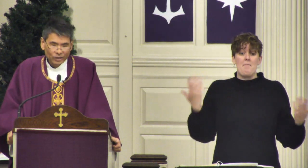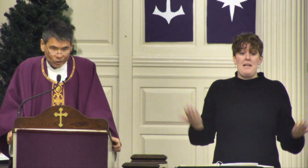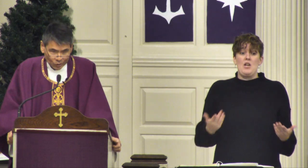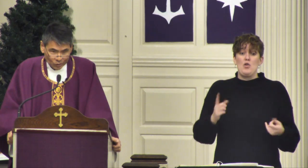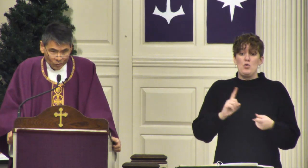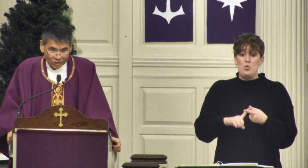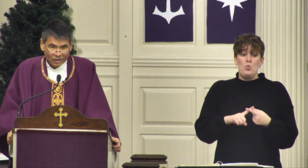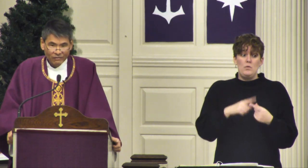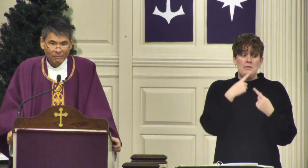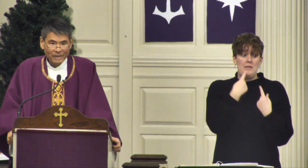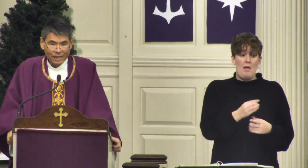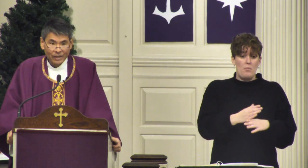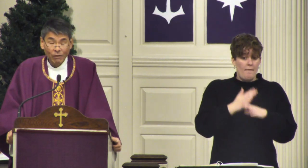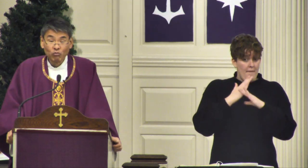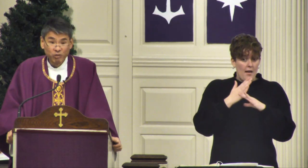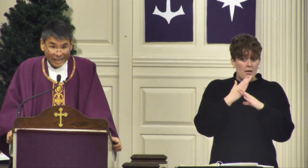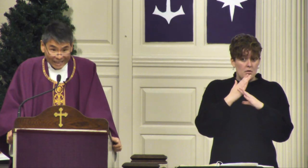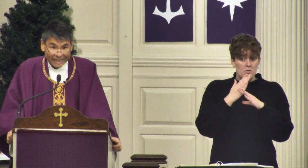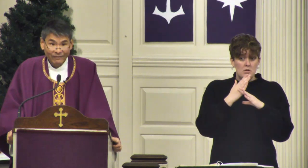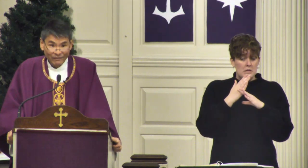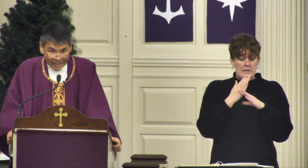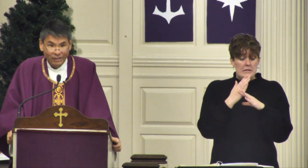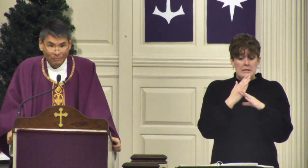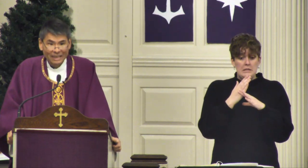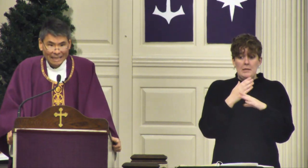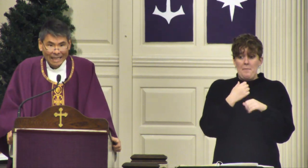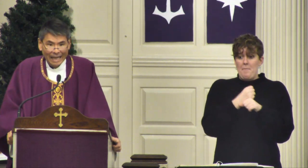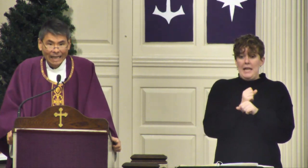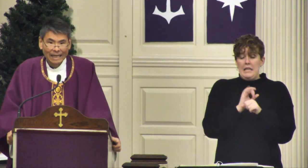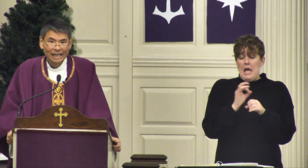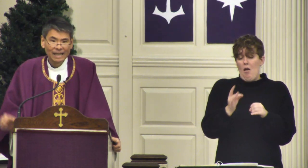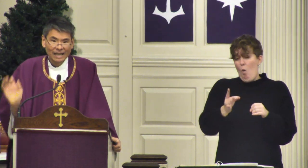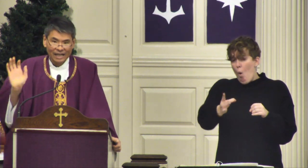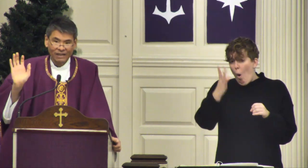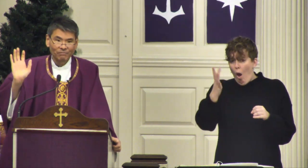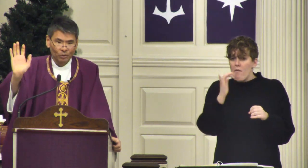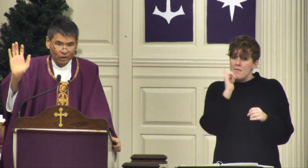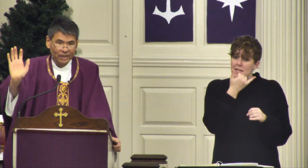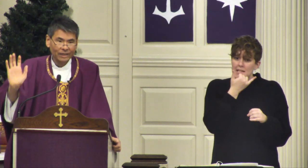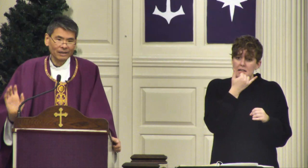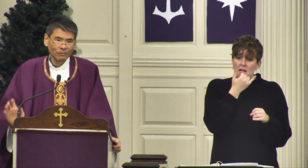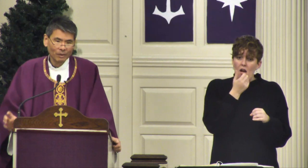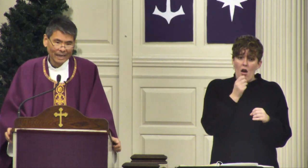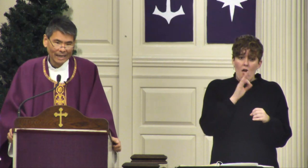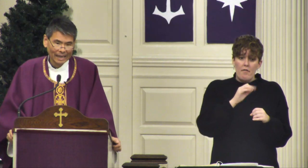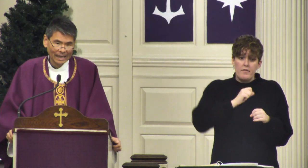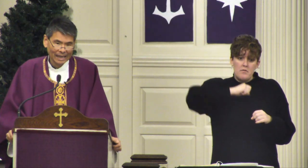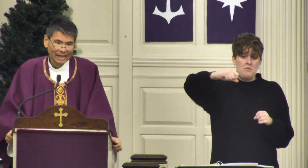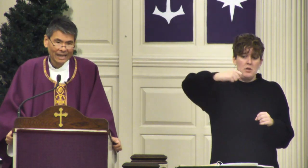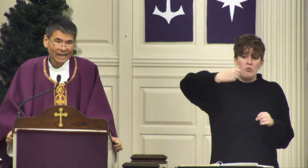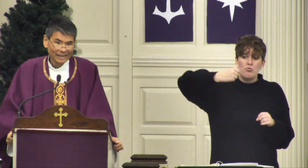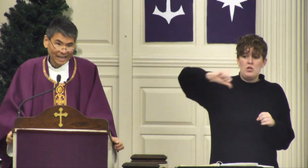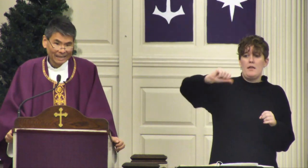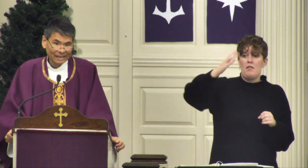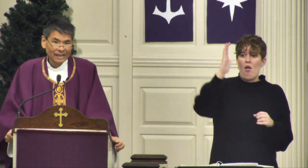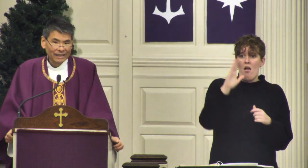you from making the really fatal mistake of pushing God away, and then their